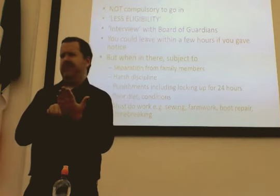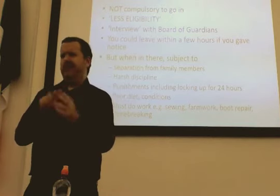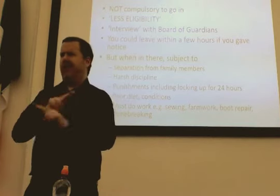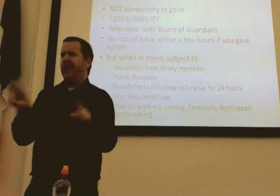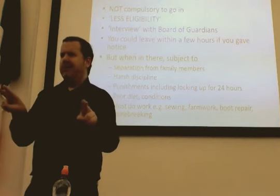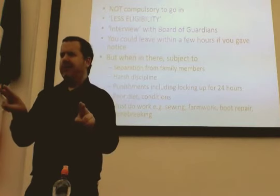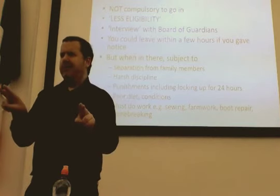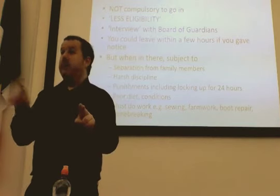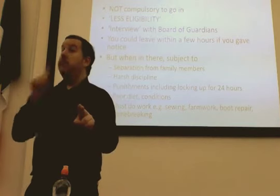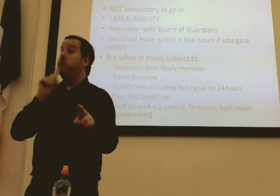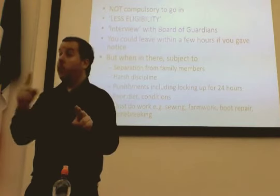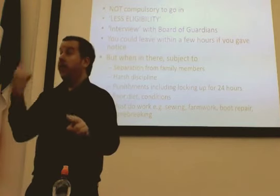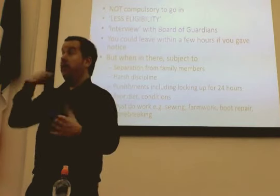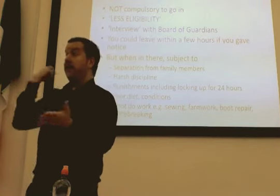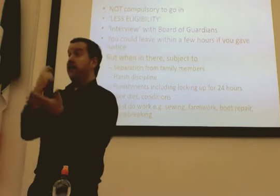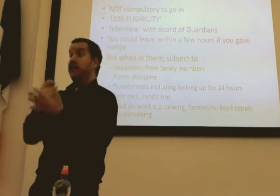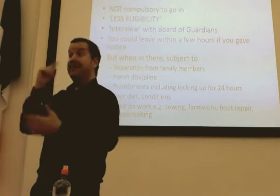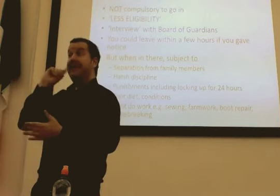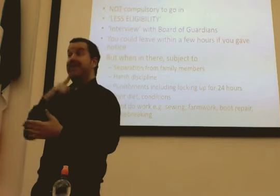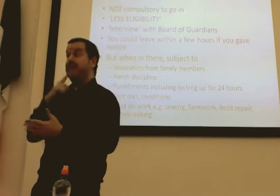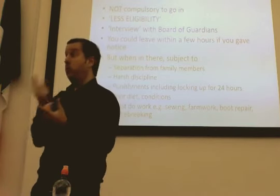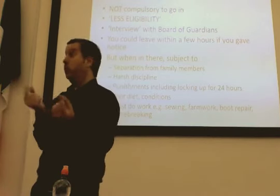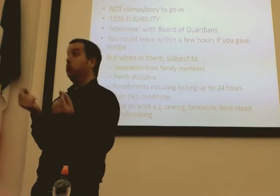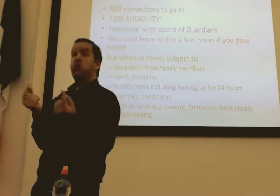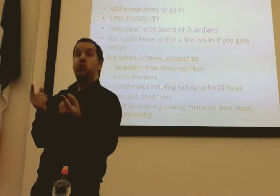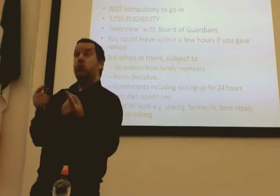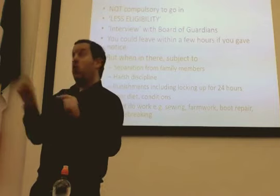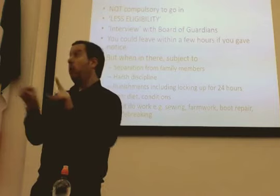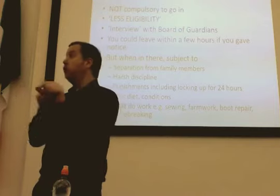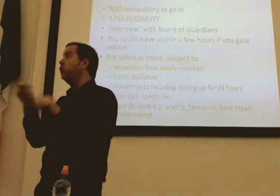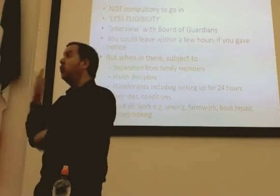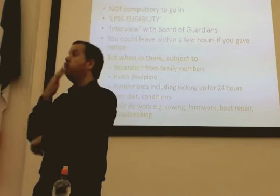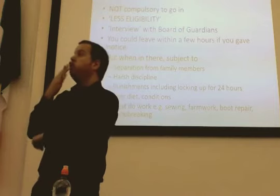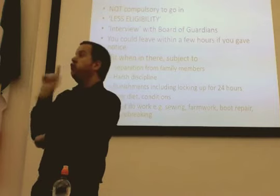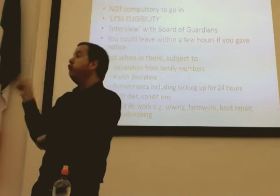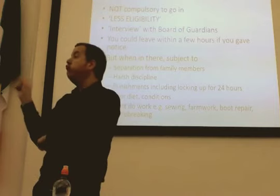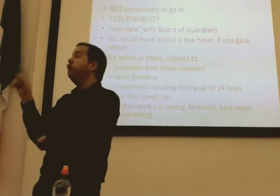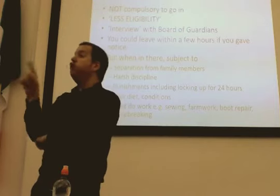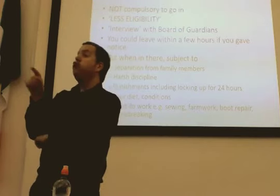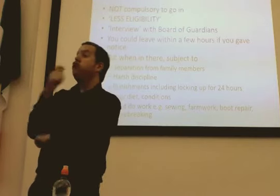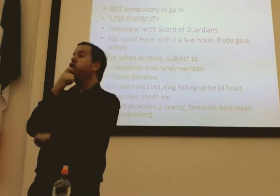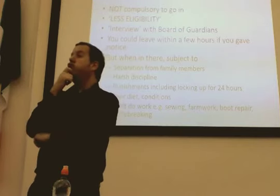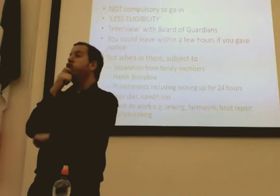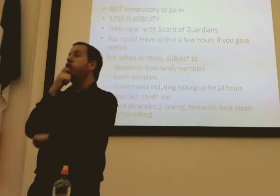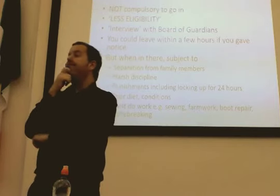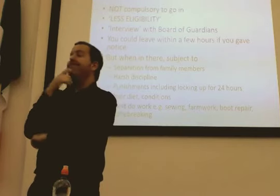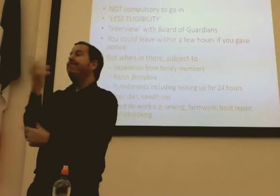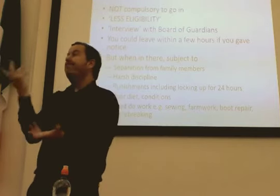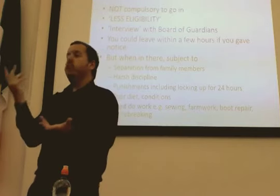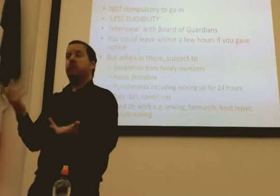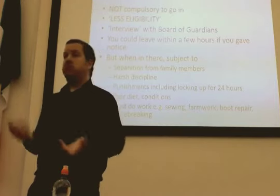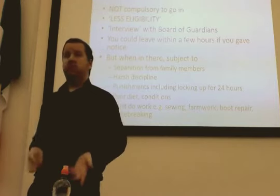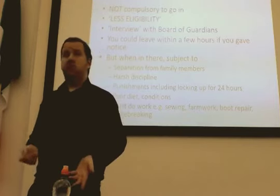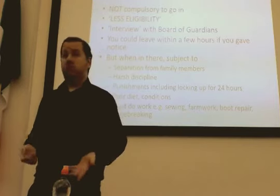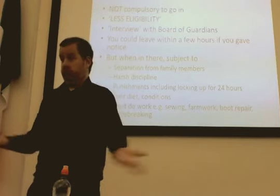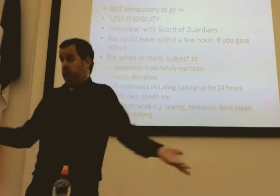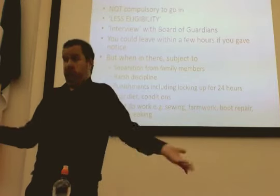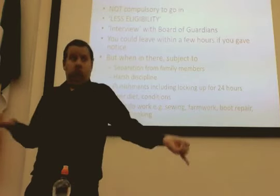to the workhouse, but that's not true. At the time, deaf people just had no other choices, that they were left with no